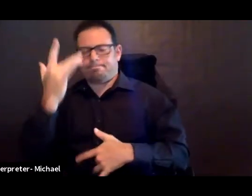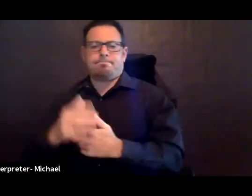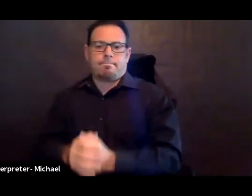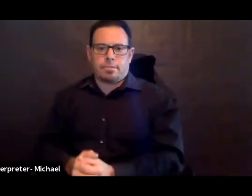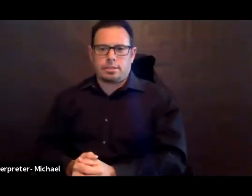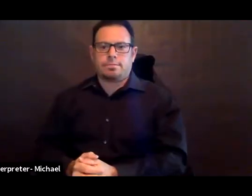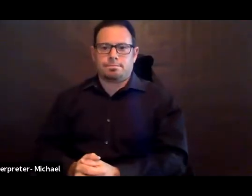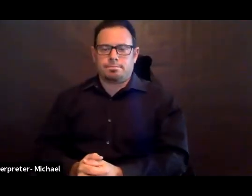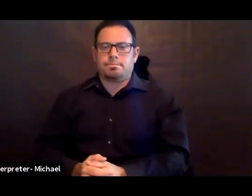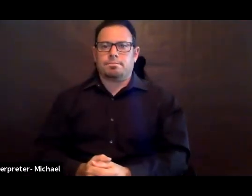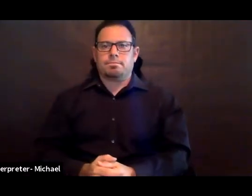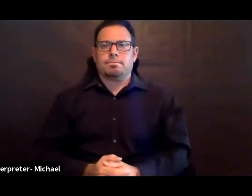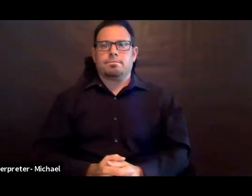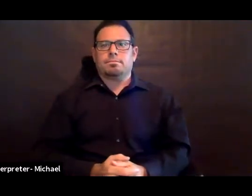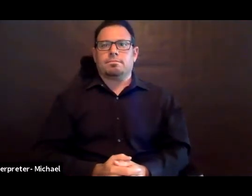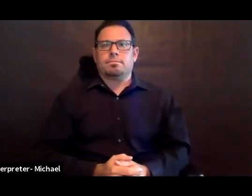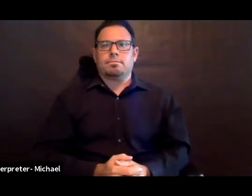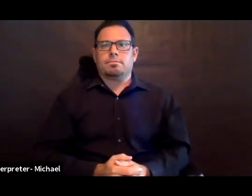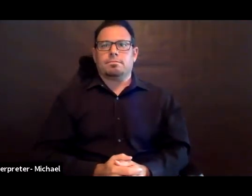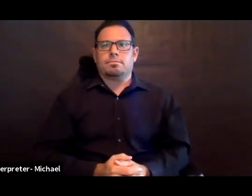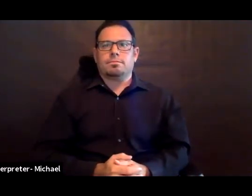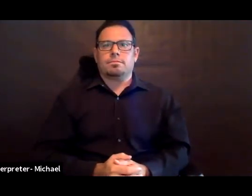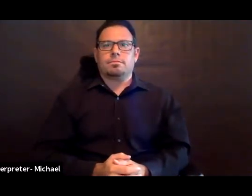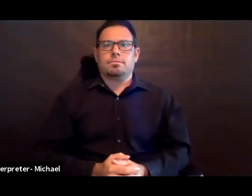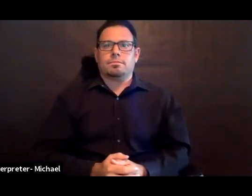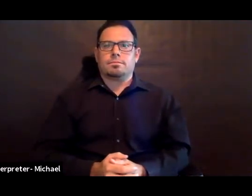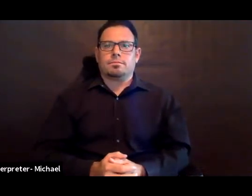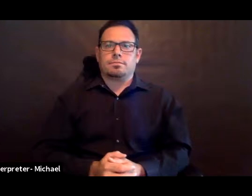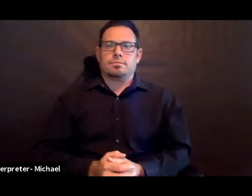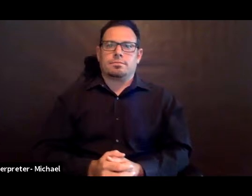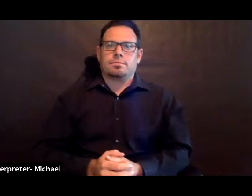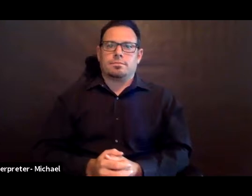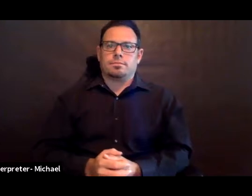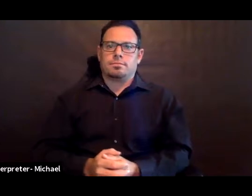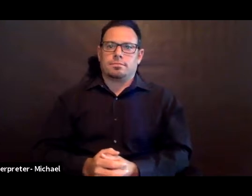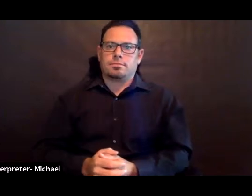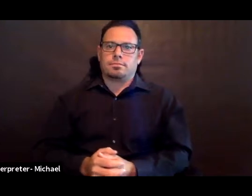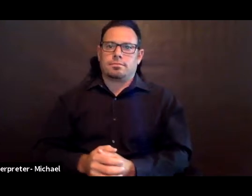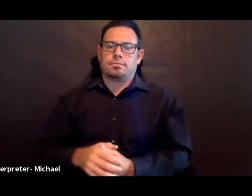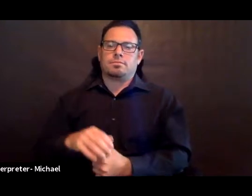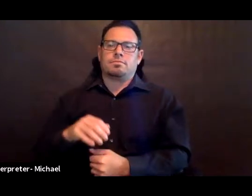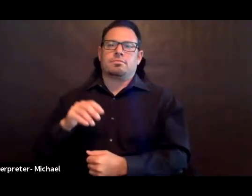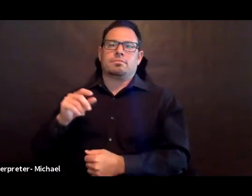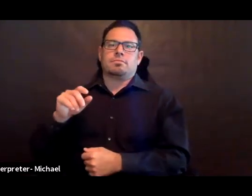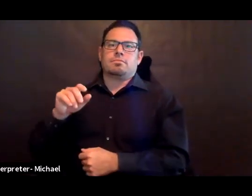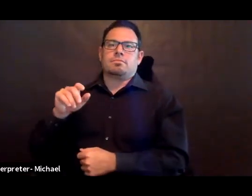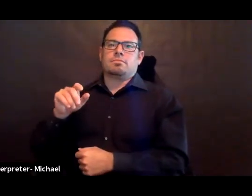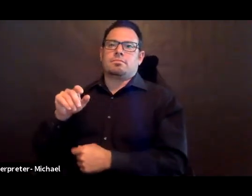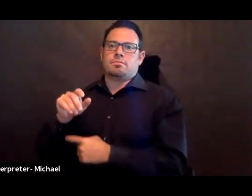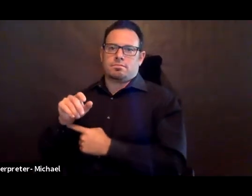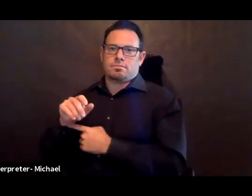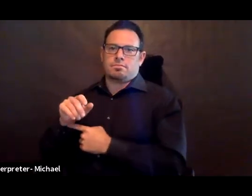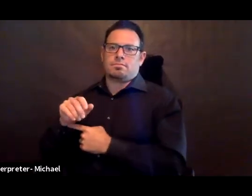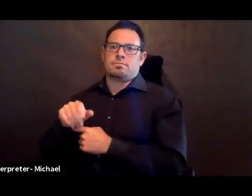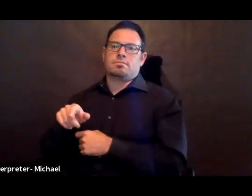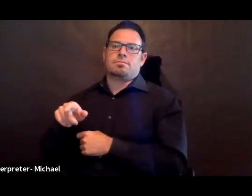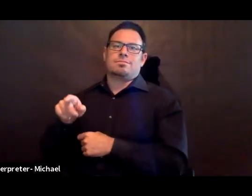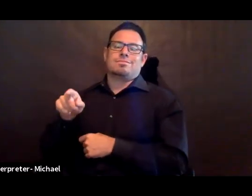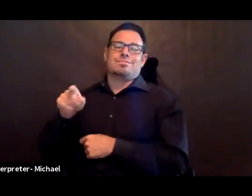bears repeating. It's really striking. Our most recent data, as of July 15th,